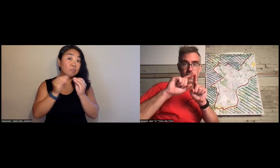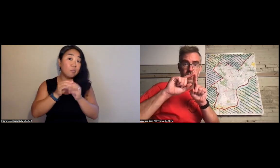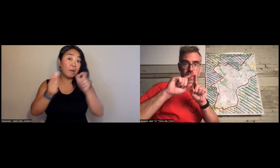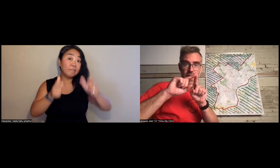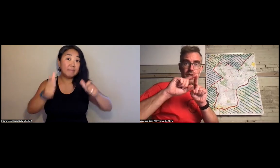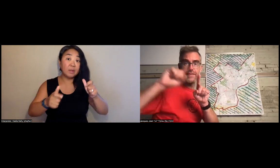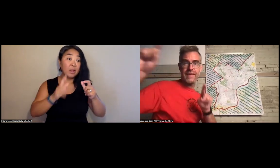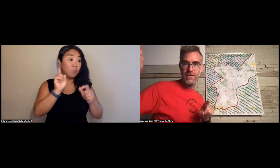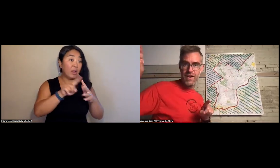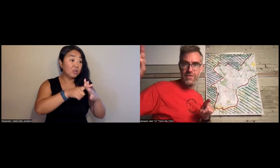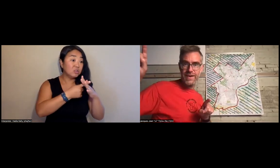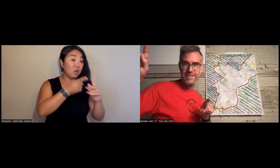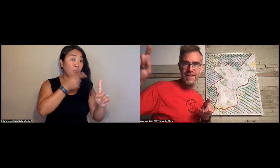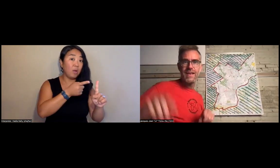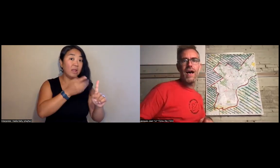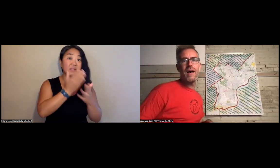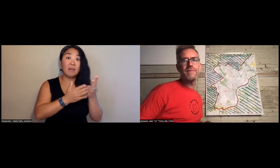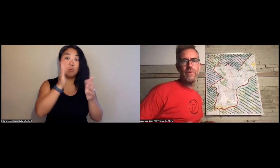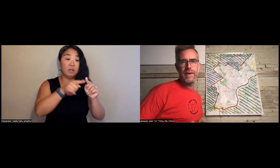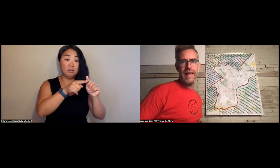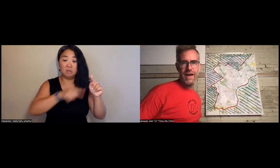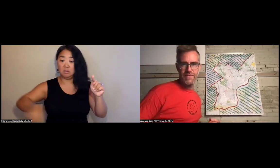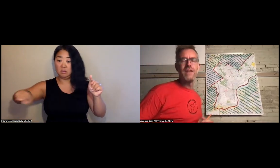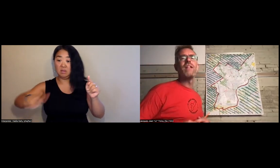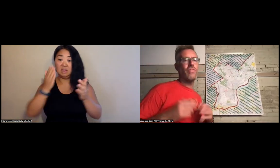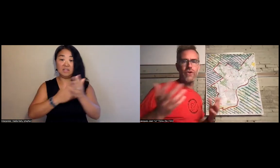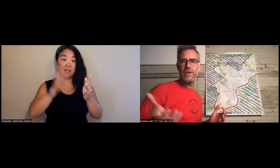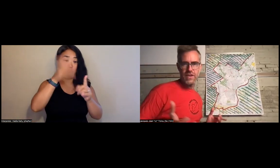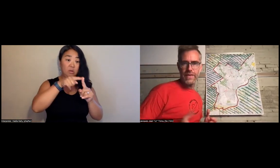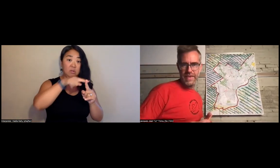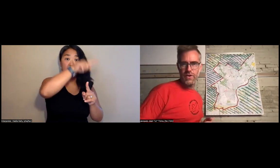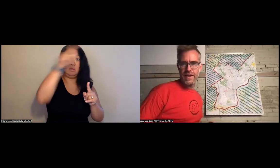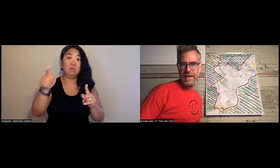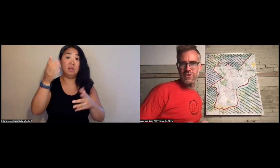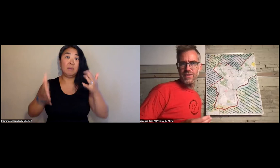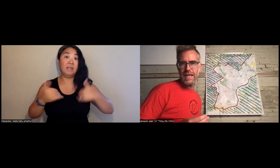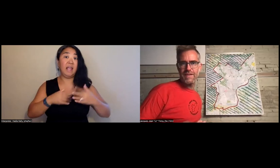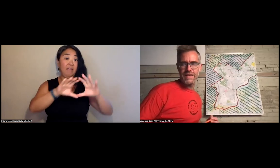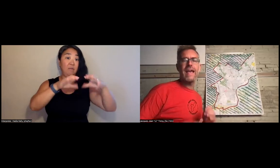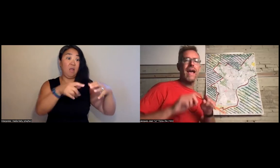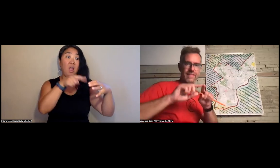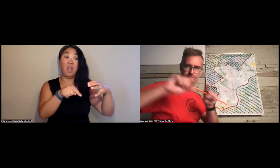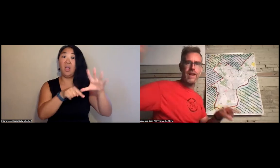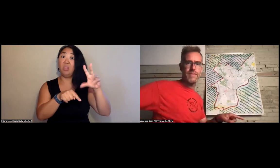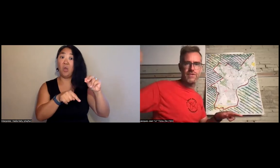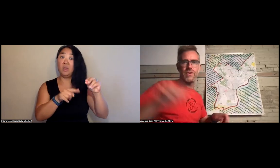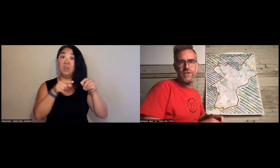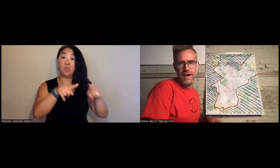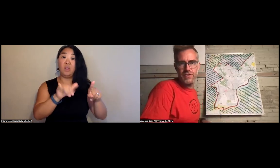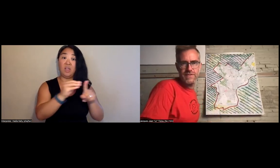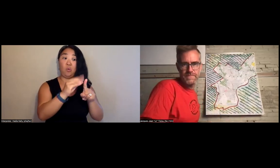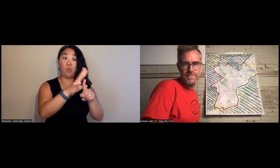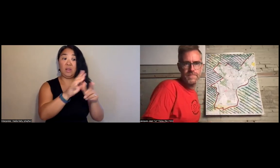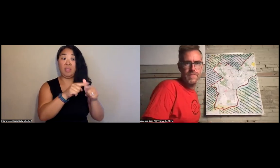days where groups are going clockwise and counterclockwise. So we might have 30 or so at the orientation at the beginning of the day and split up in the two